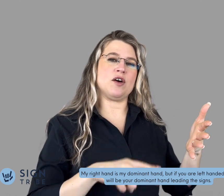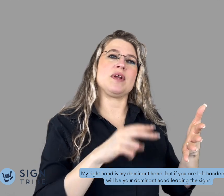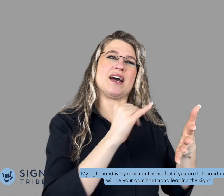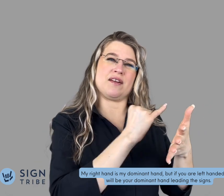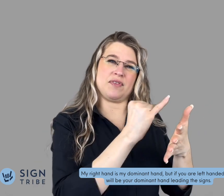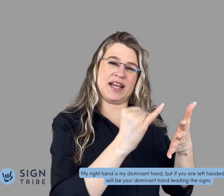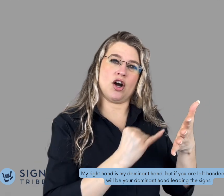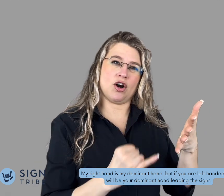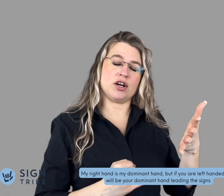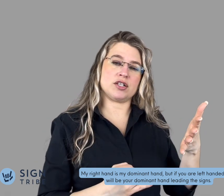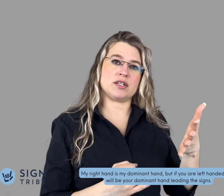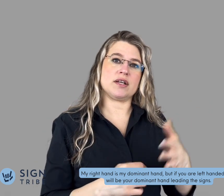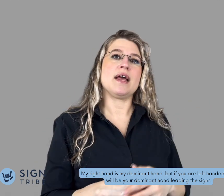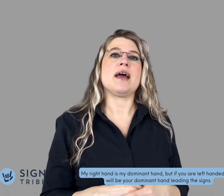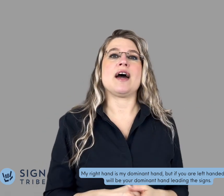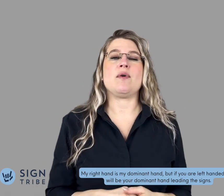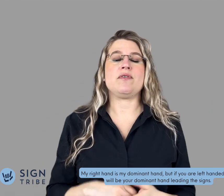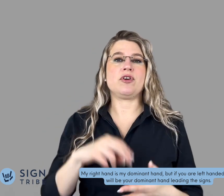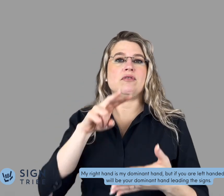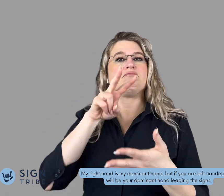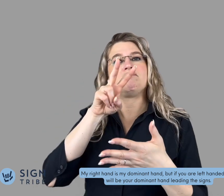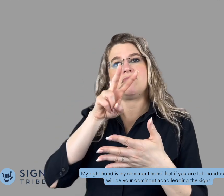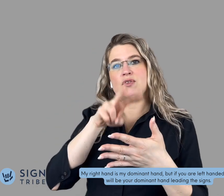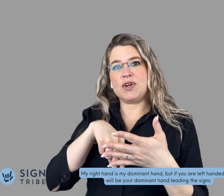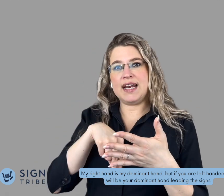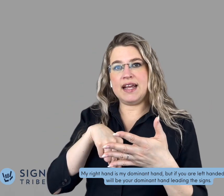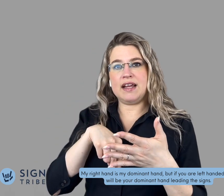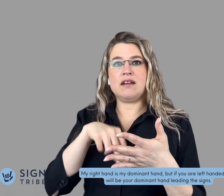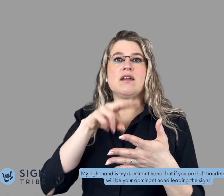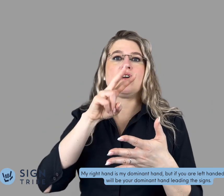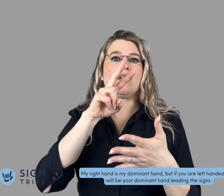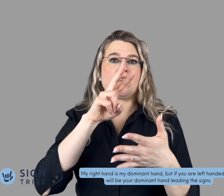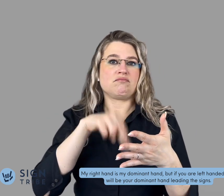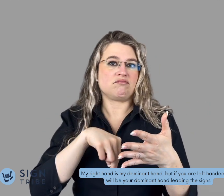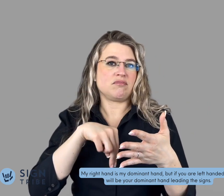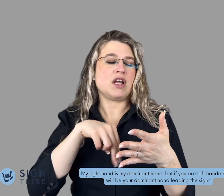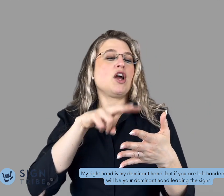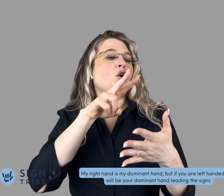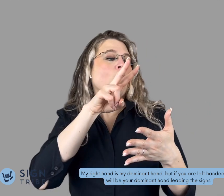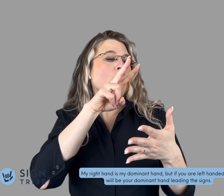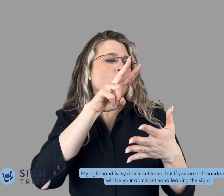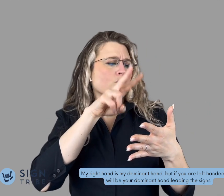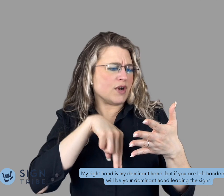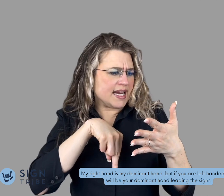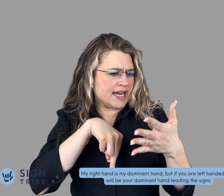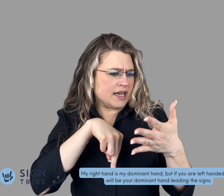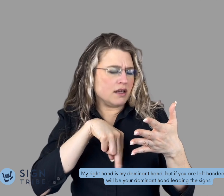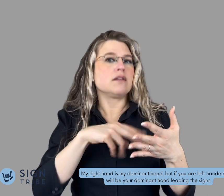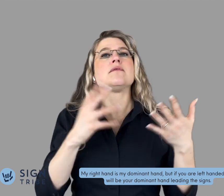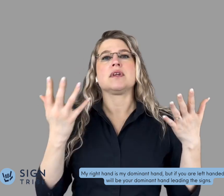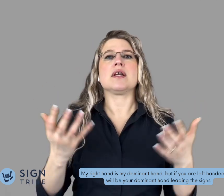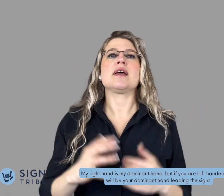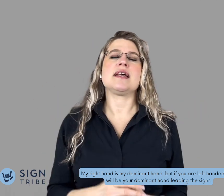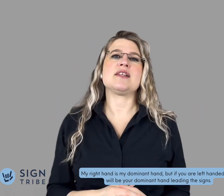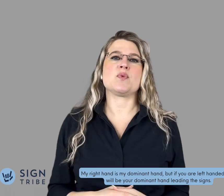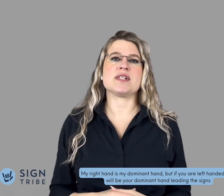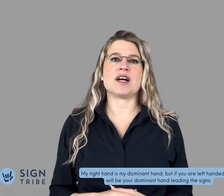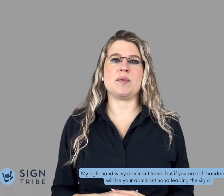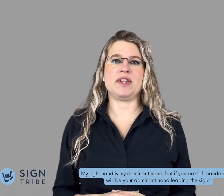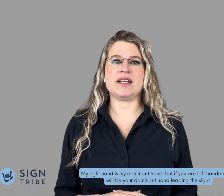kind of like art. However, reading or read is what's commonly